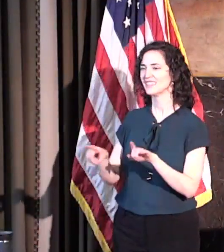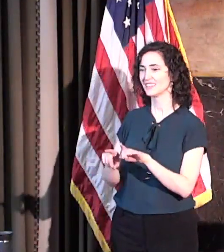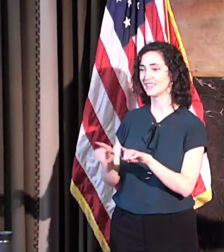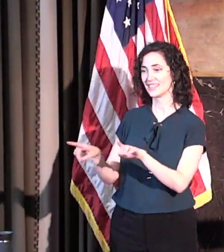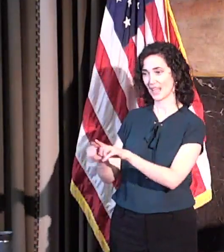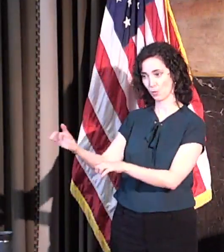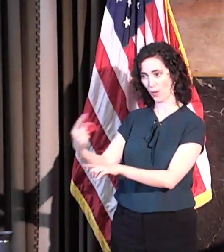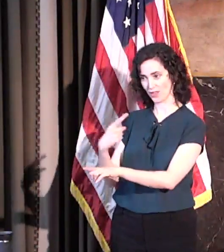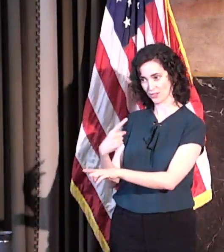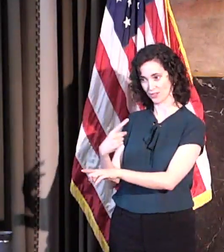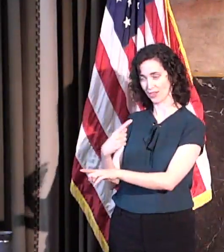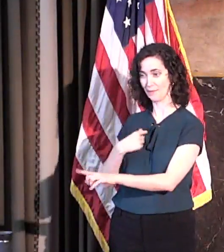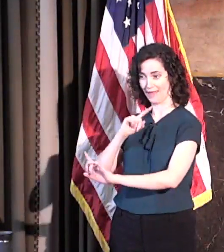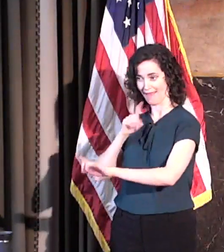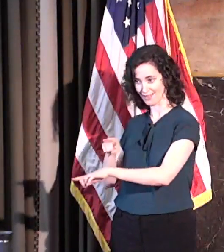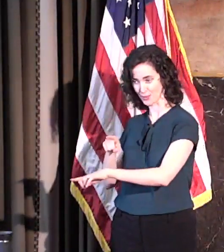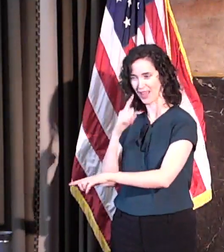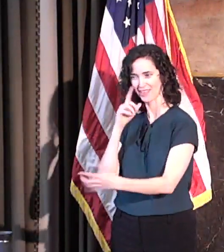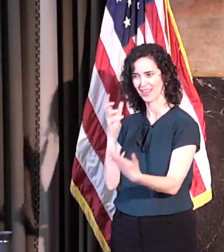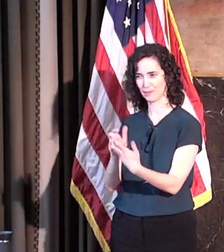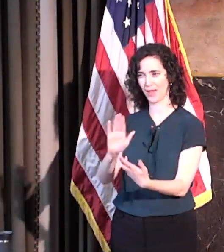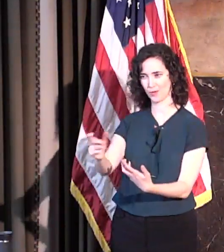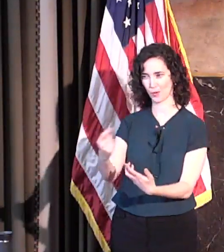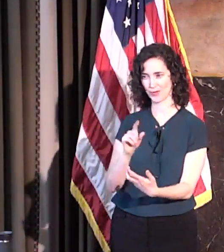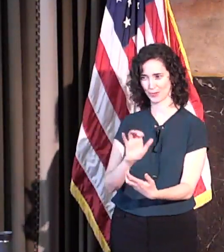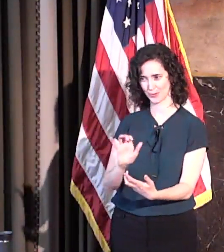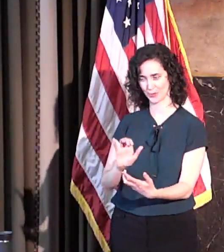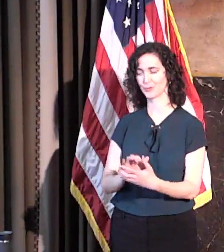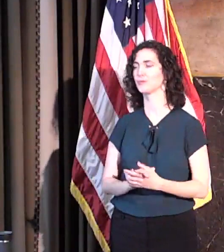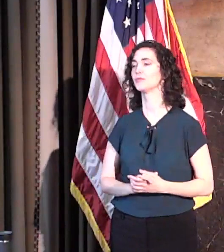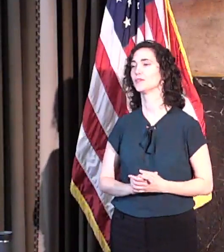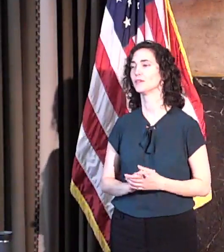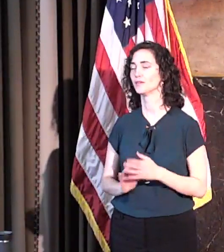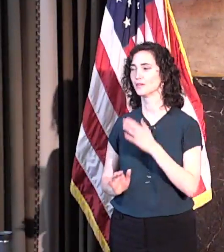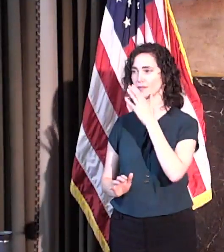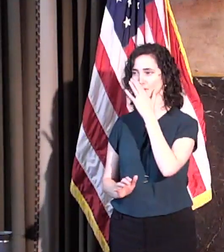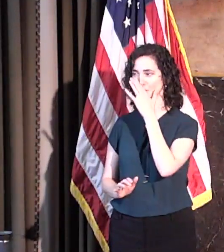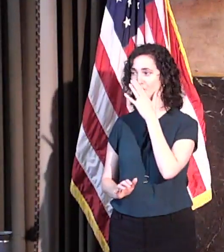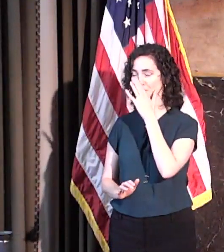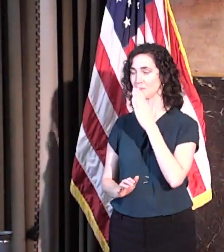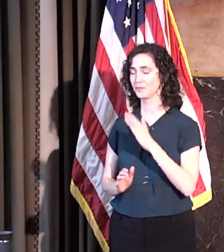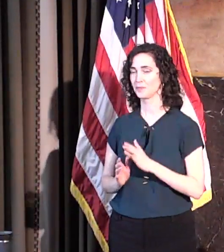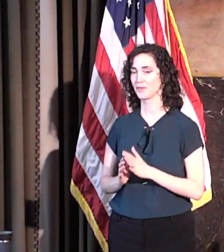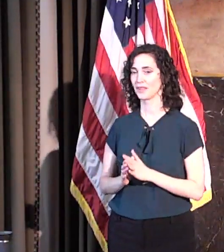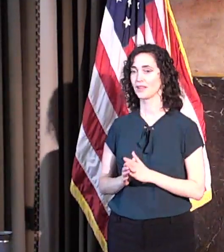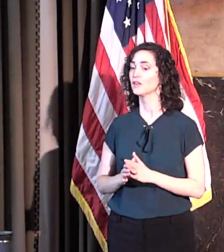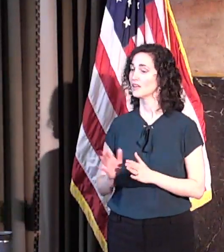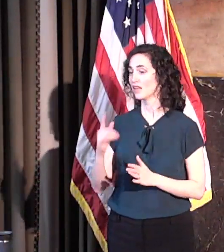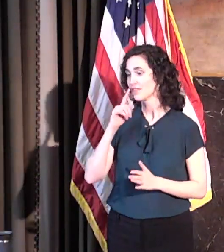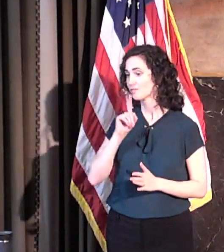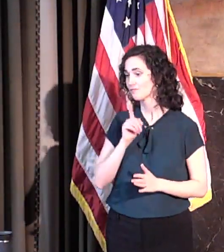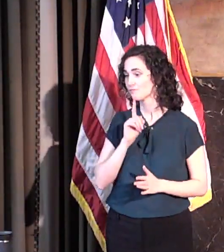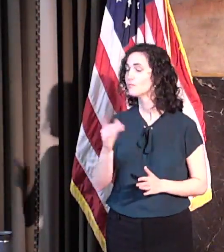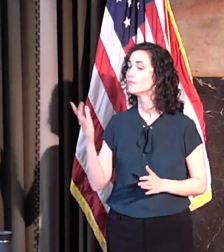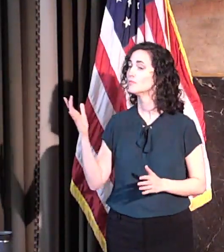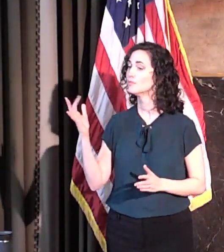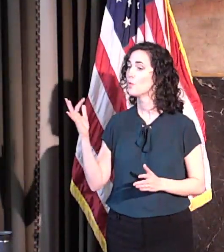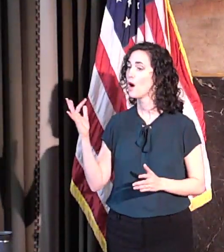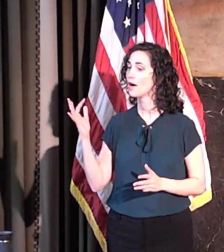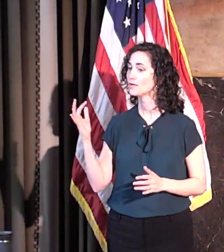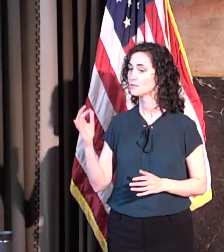question, because I think it addresses your question. And I think it's the case because in light of